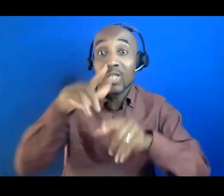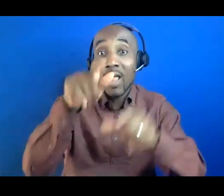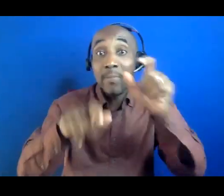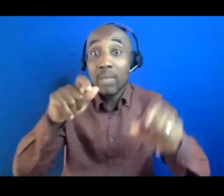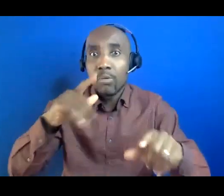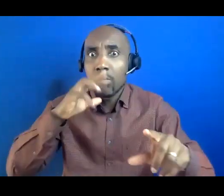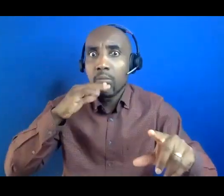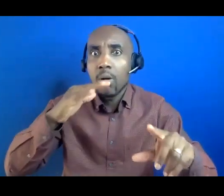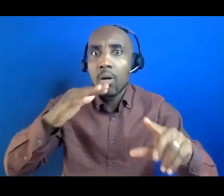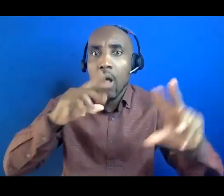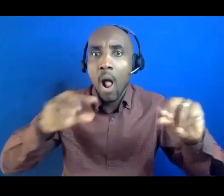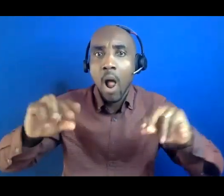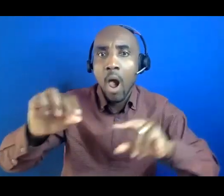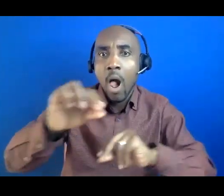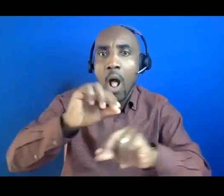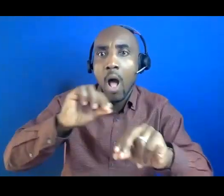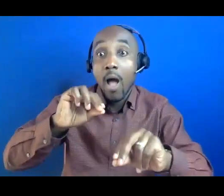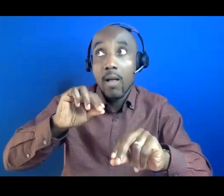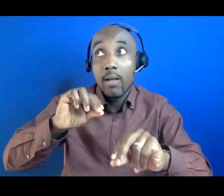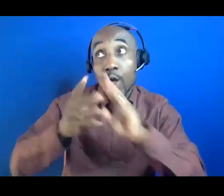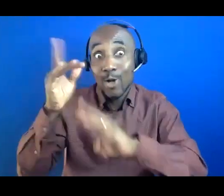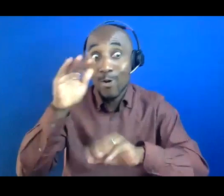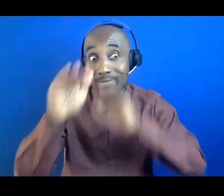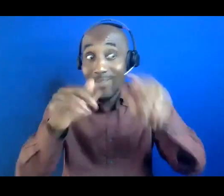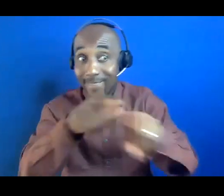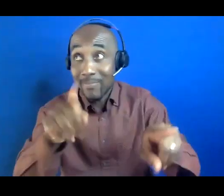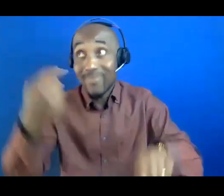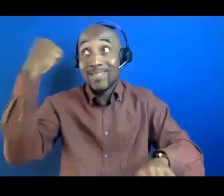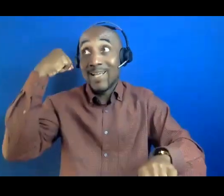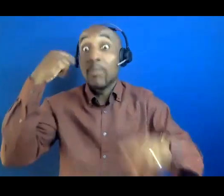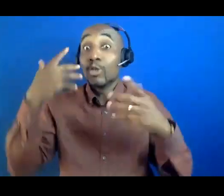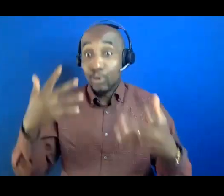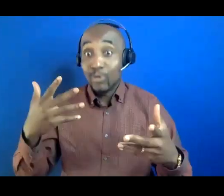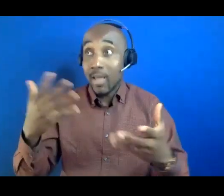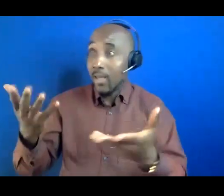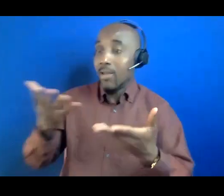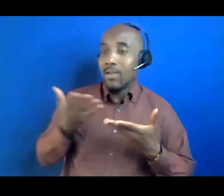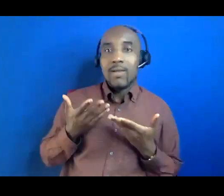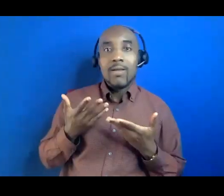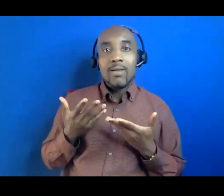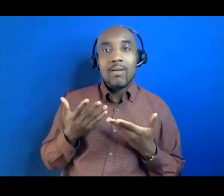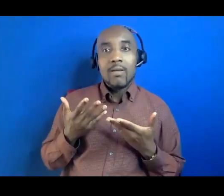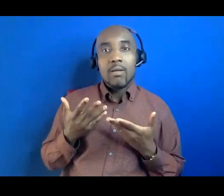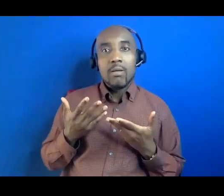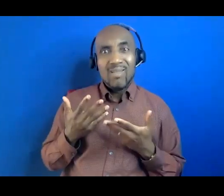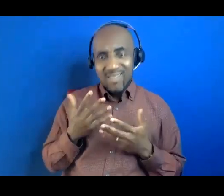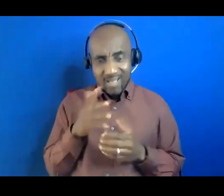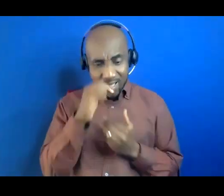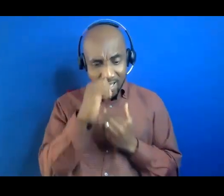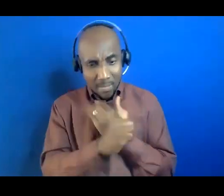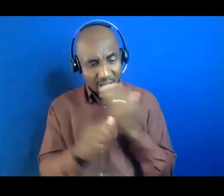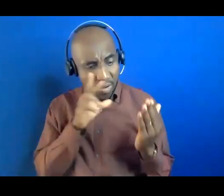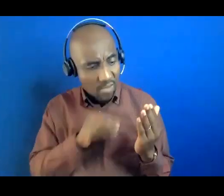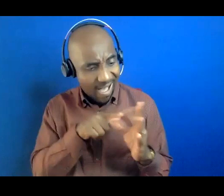called is available to us today. This small group of people that we've just read about in